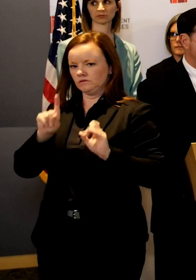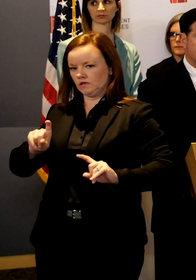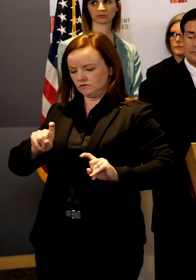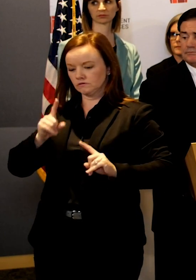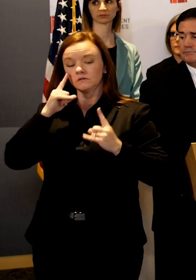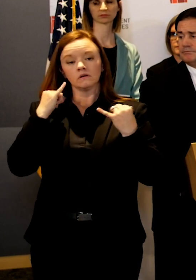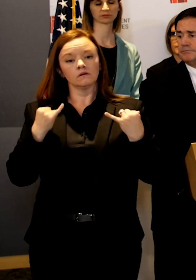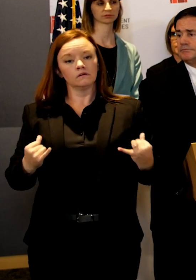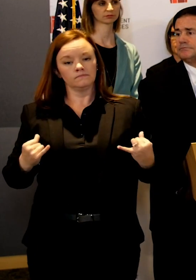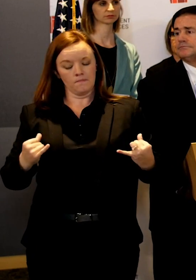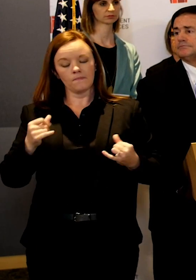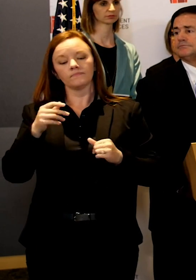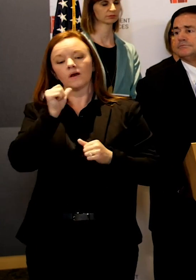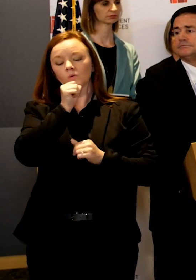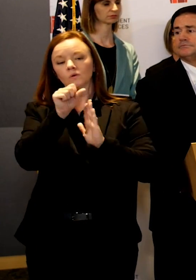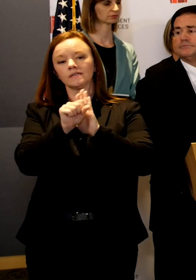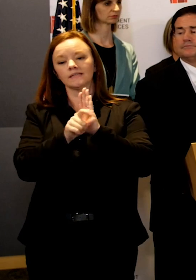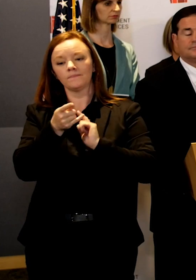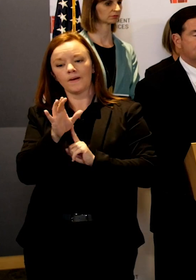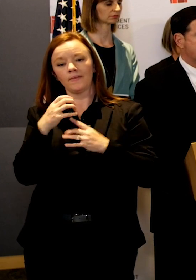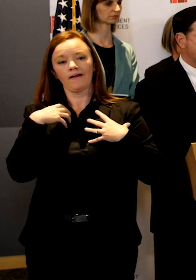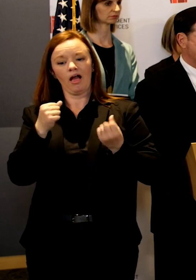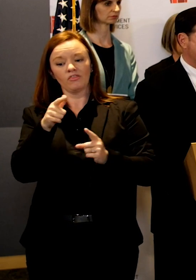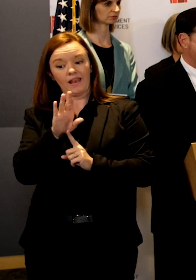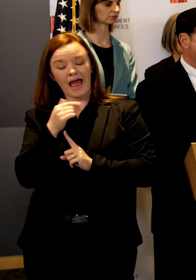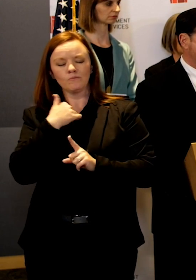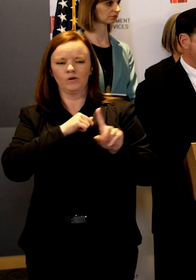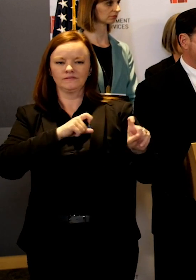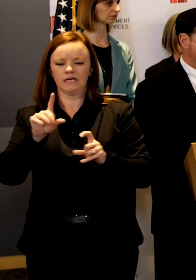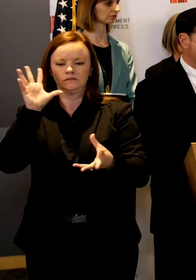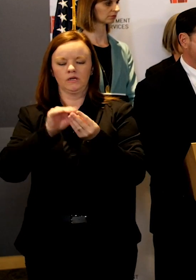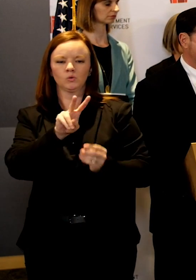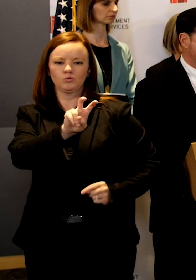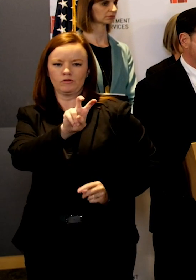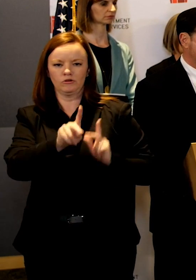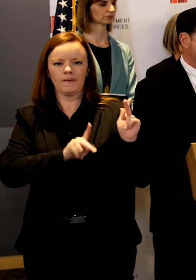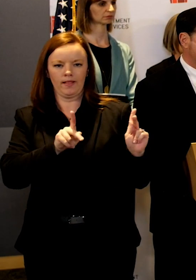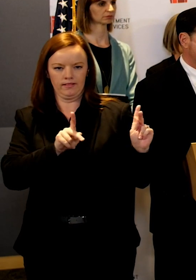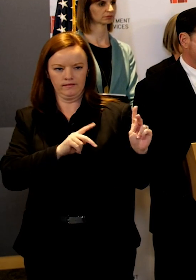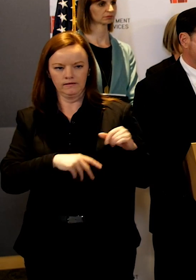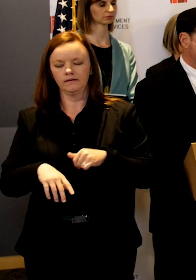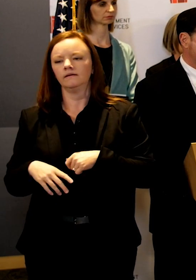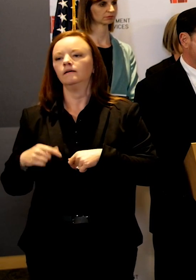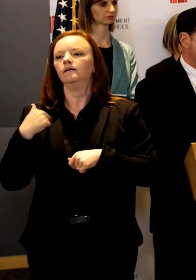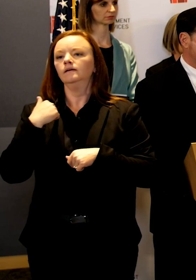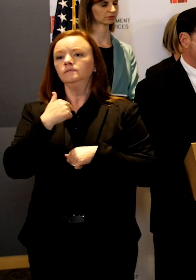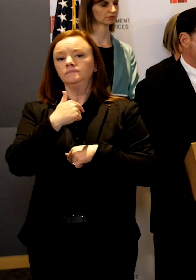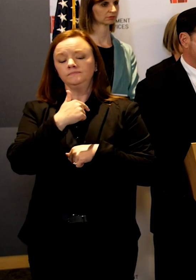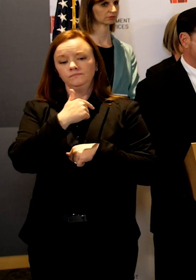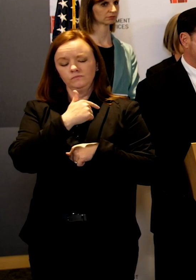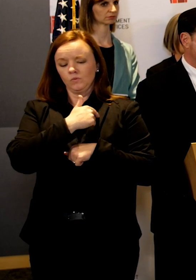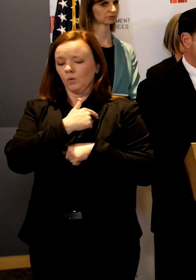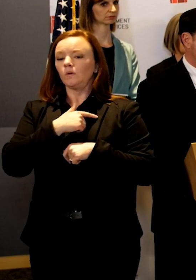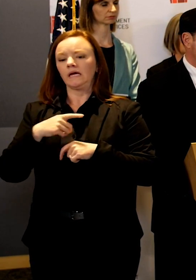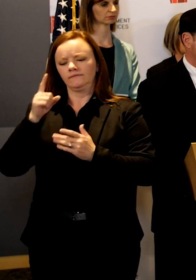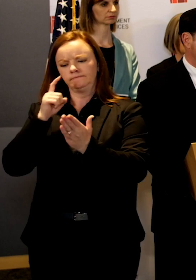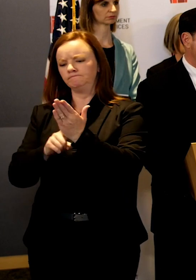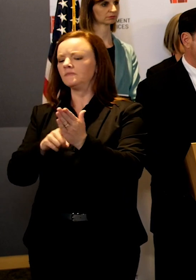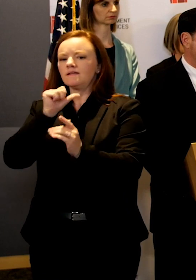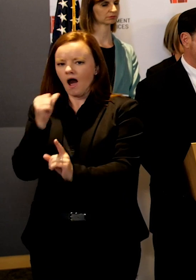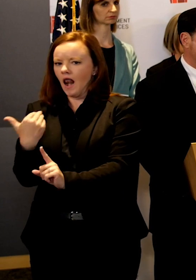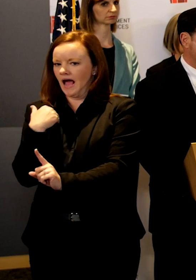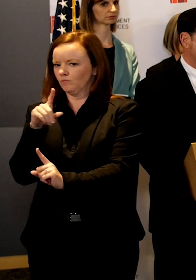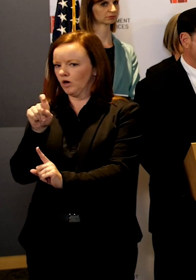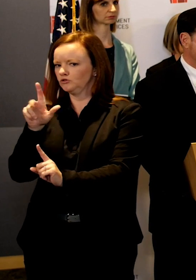the Arizona State Public Health Lab has tested 200 people. The lab has ruled out 125 people, and there are 63 samples